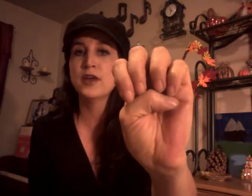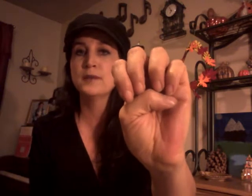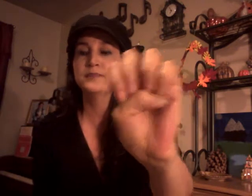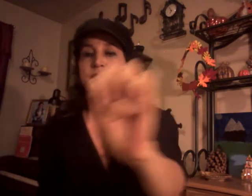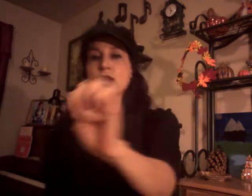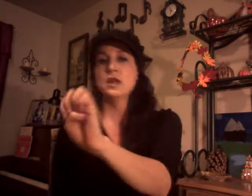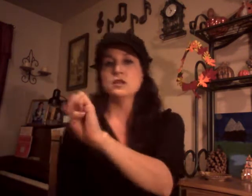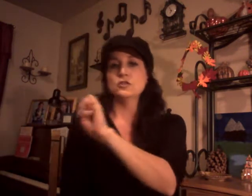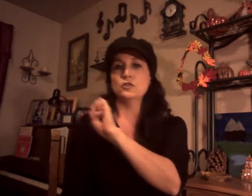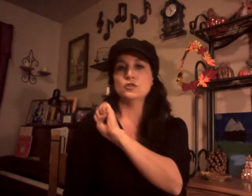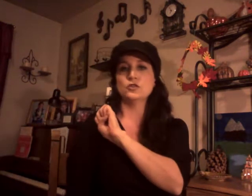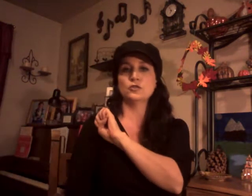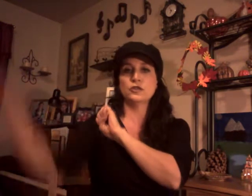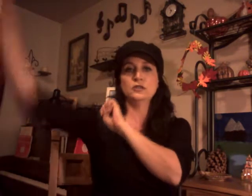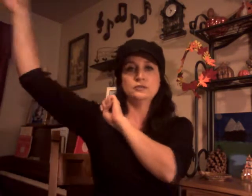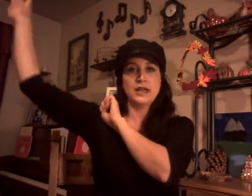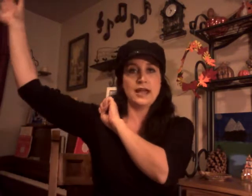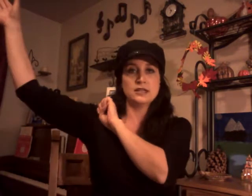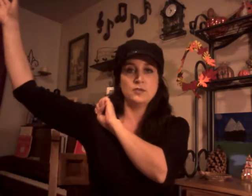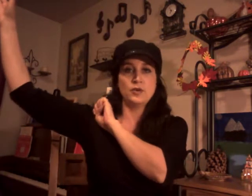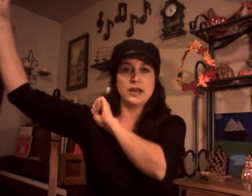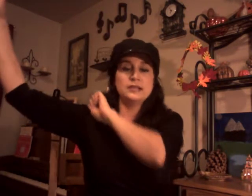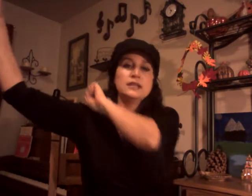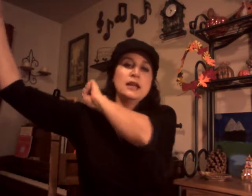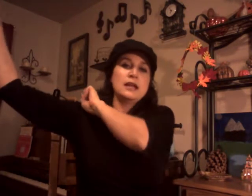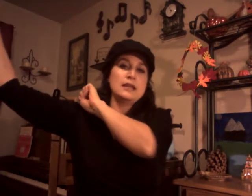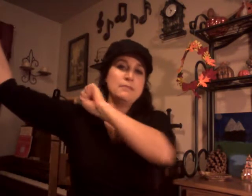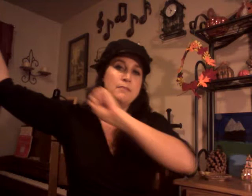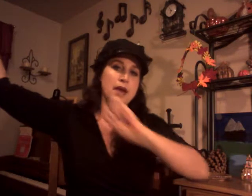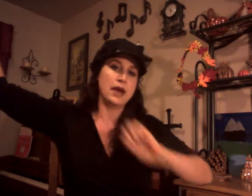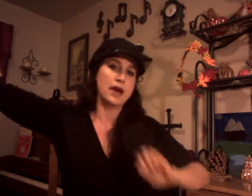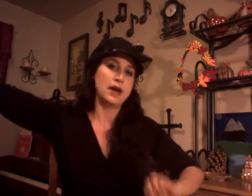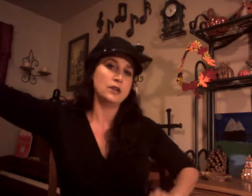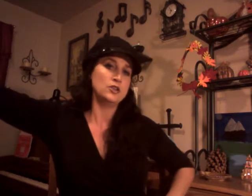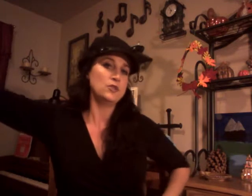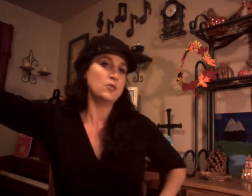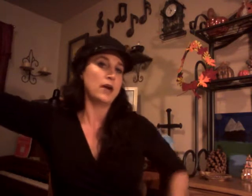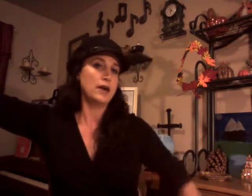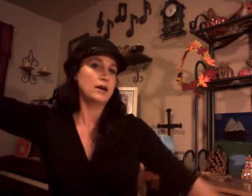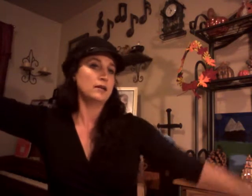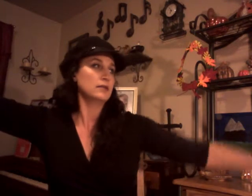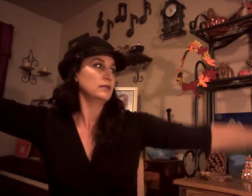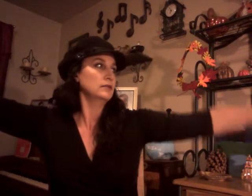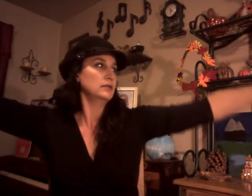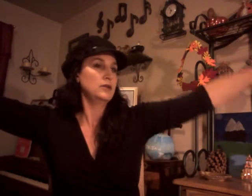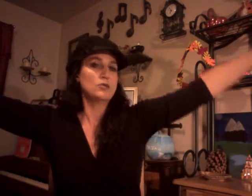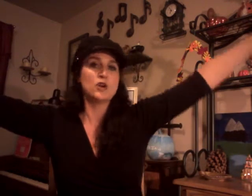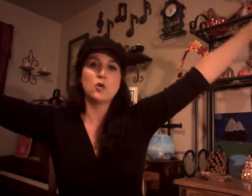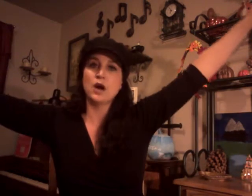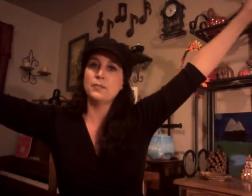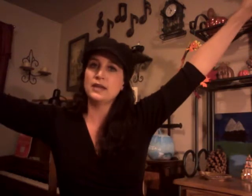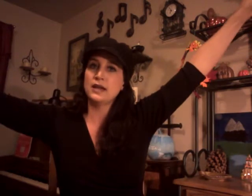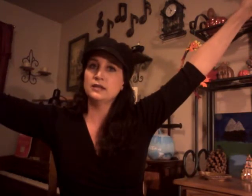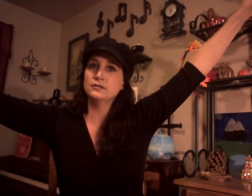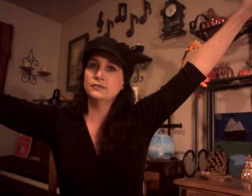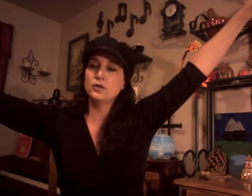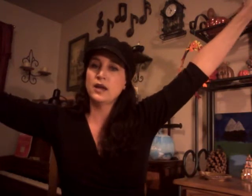thumb to your shoulder, hand in praise, Emmanuel. And we'll go up again,